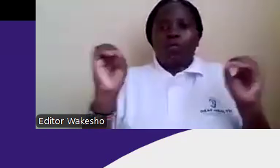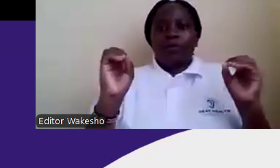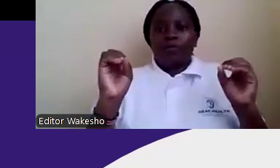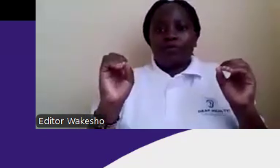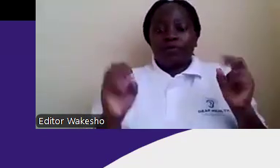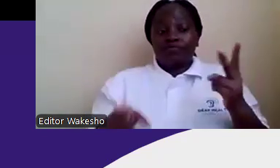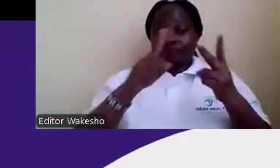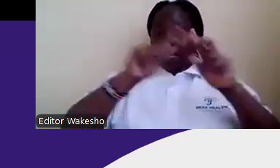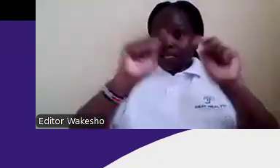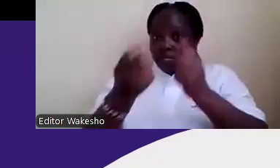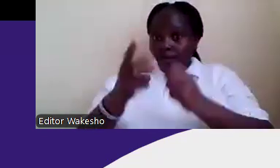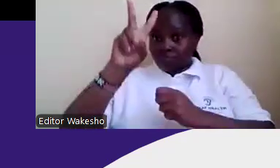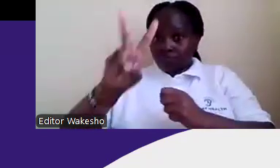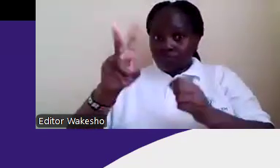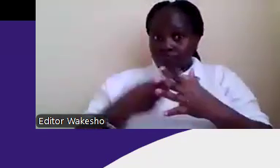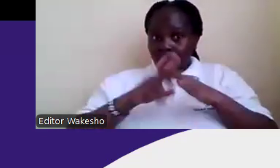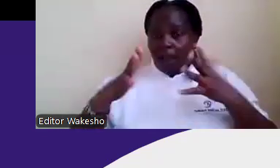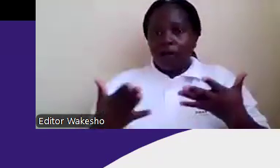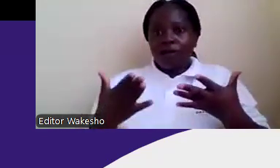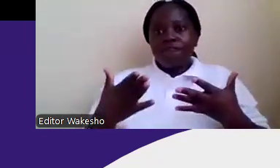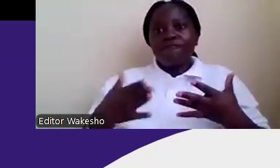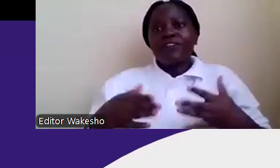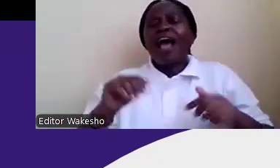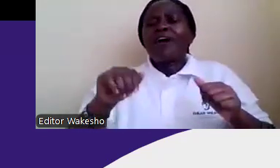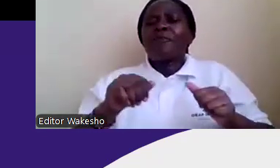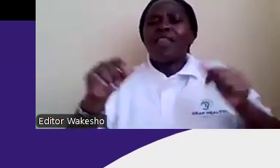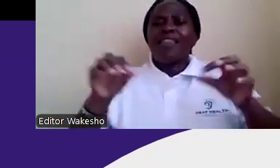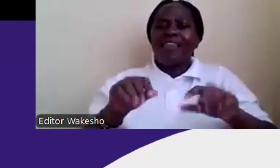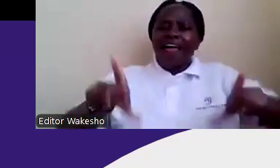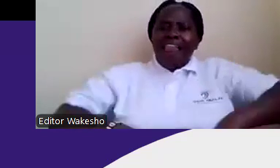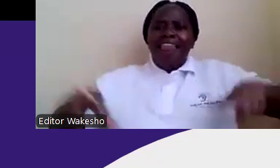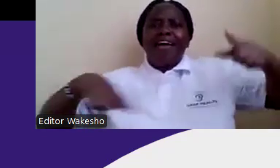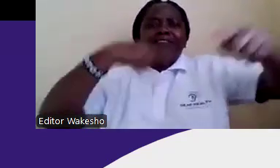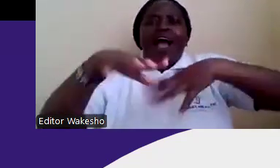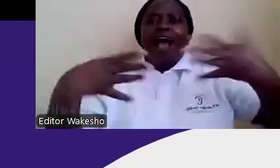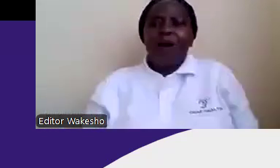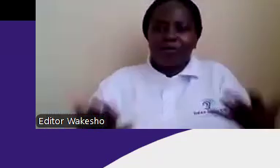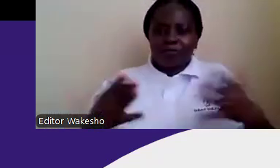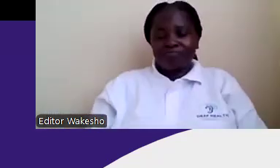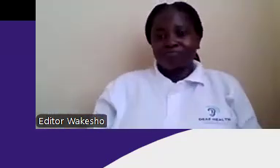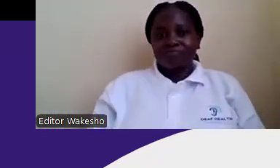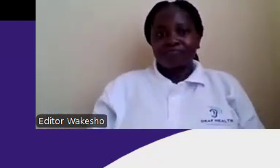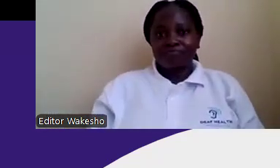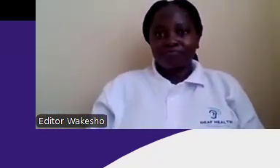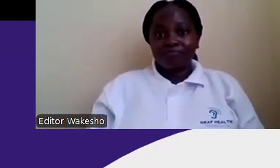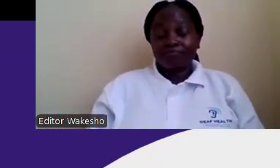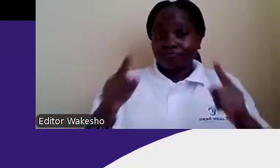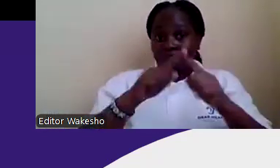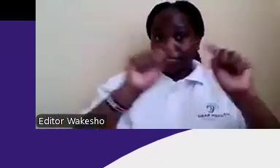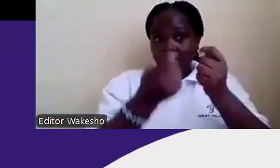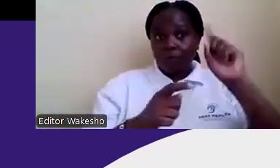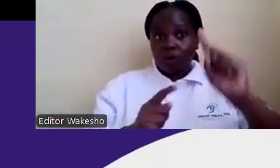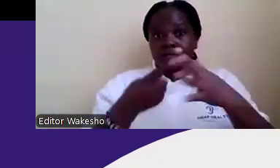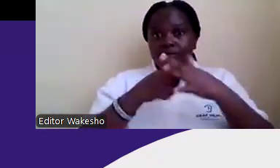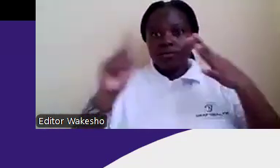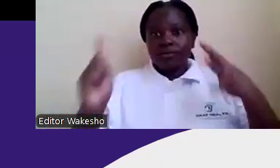is caused by lifestyle factors, and genetics can also contribute. Type 1 often starts in